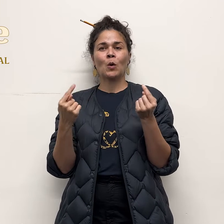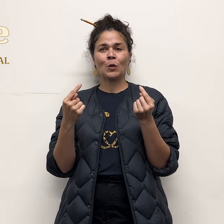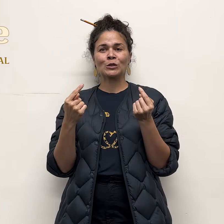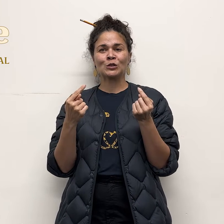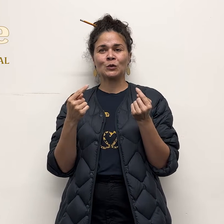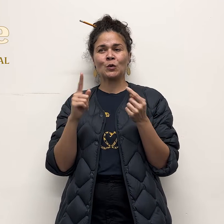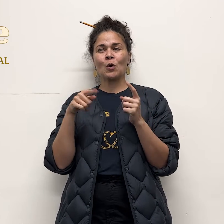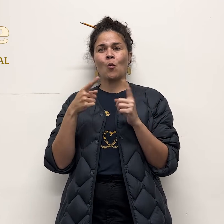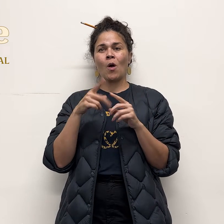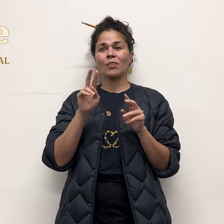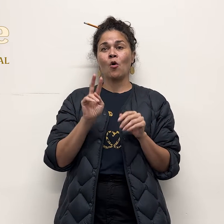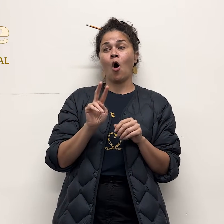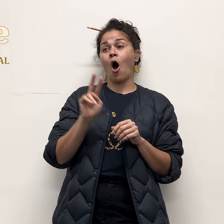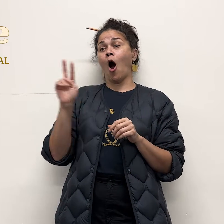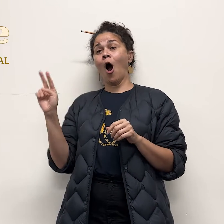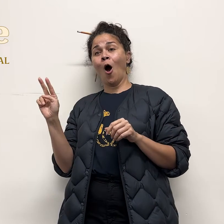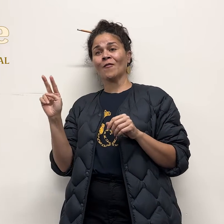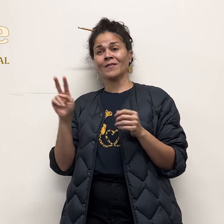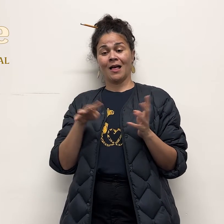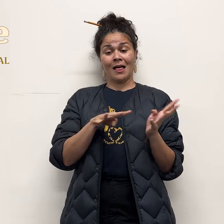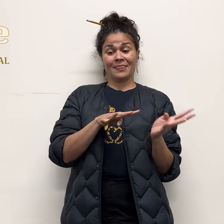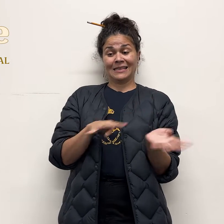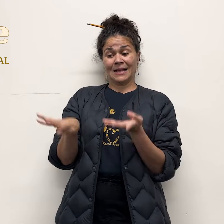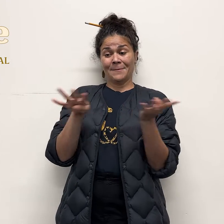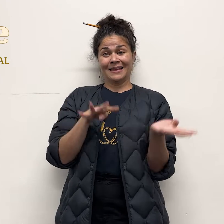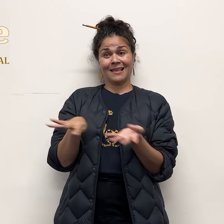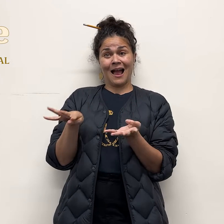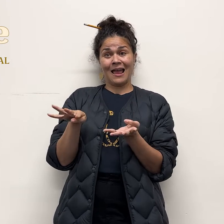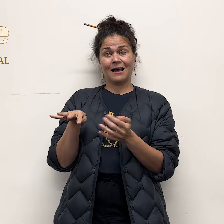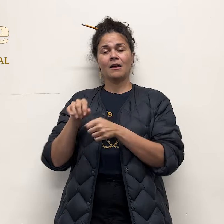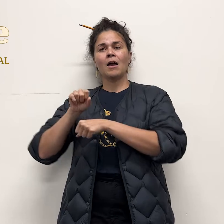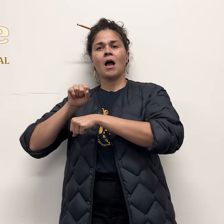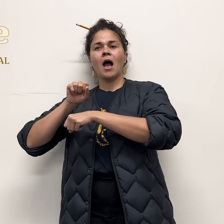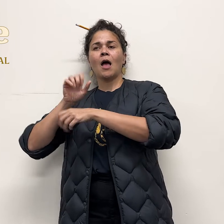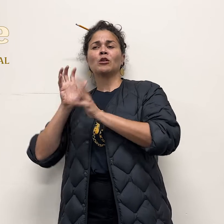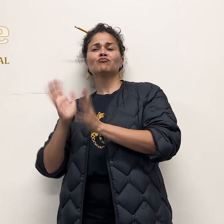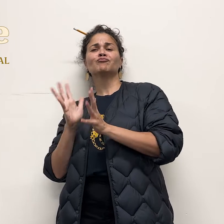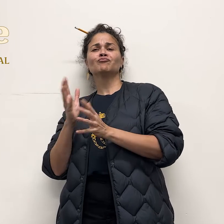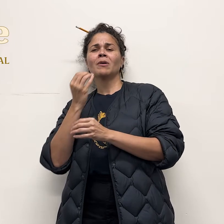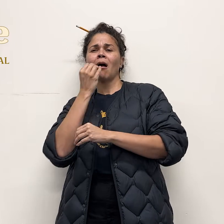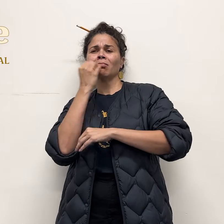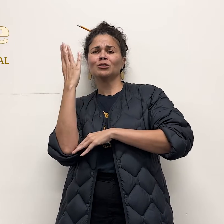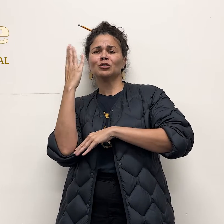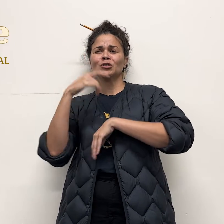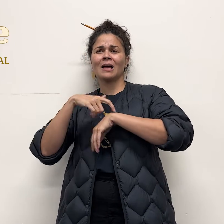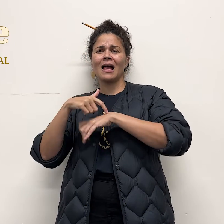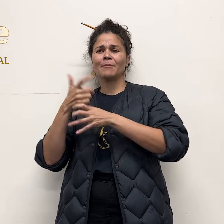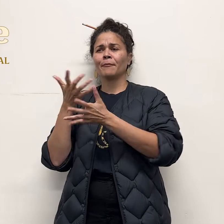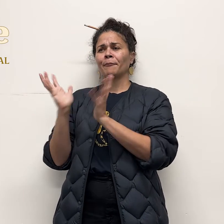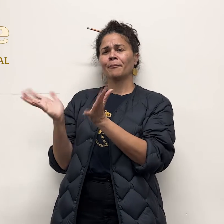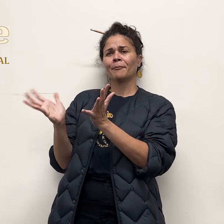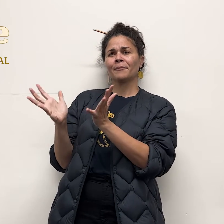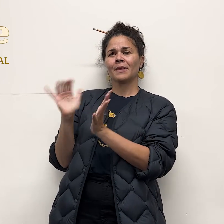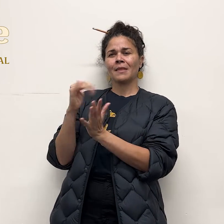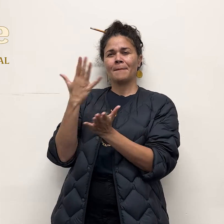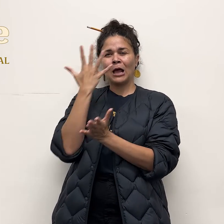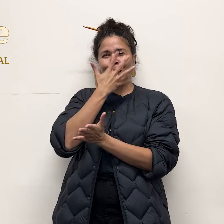those same characters have a lunch break and talk with each other about their families and the weather or whatever. Those two things will